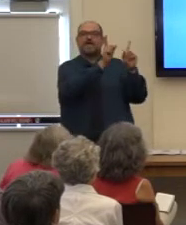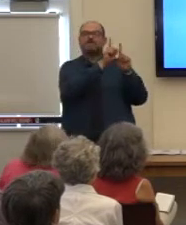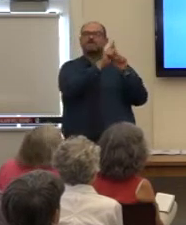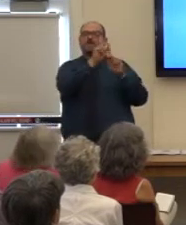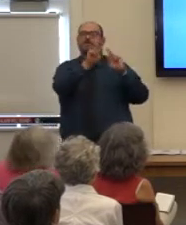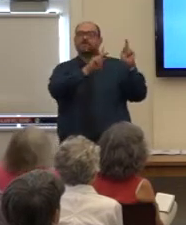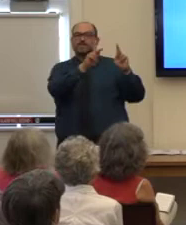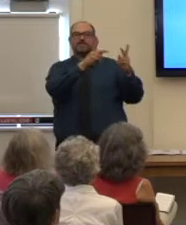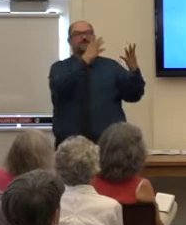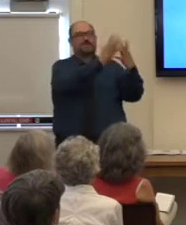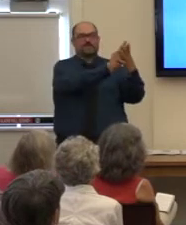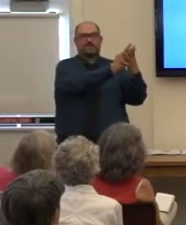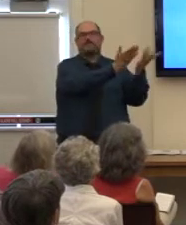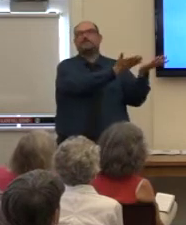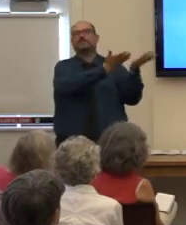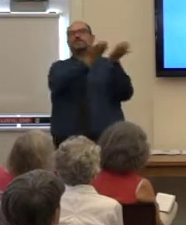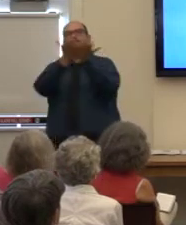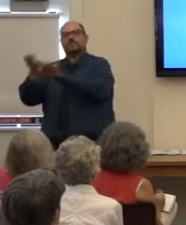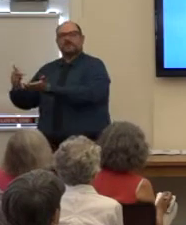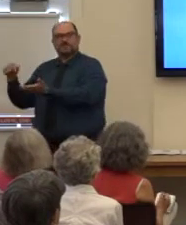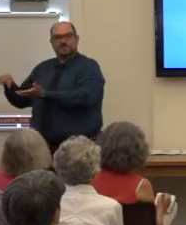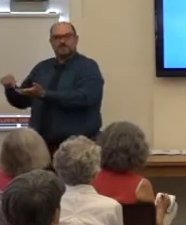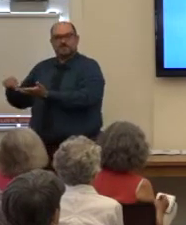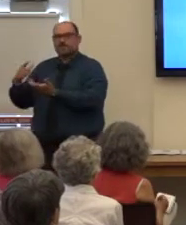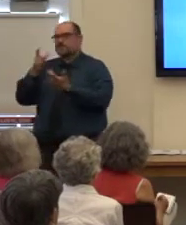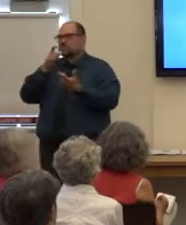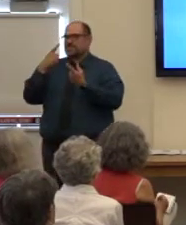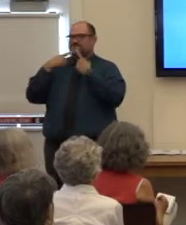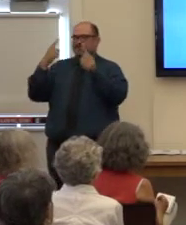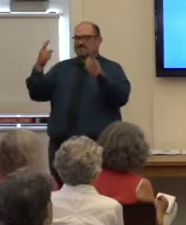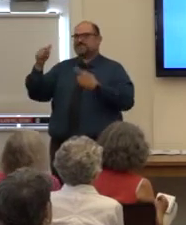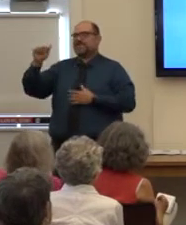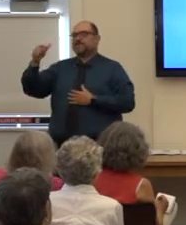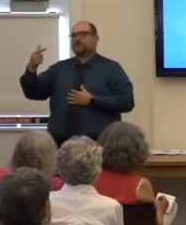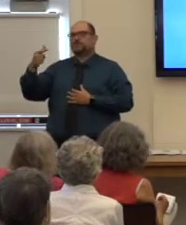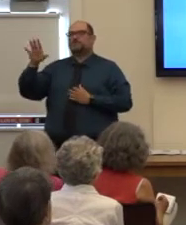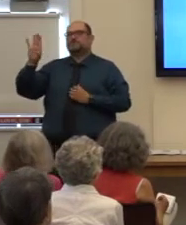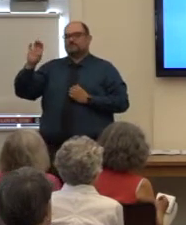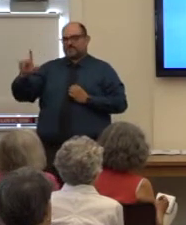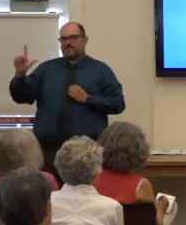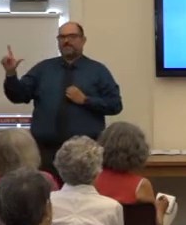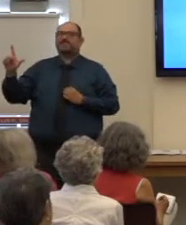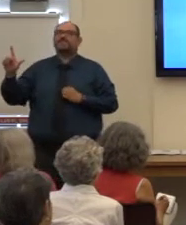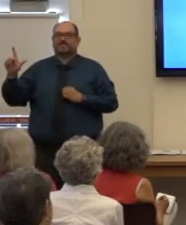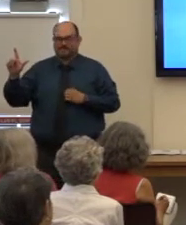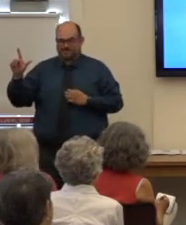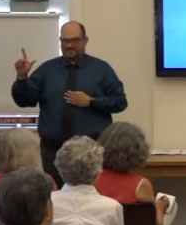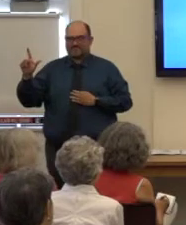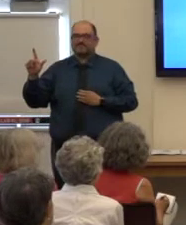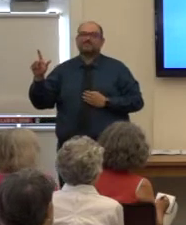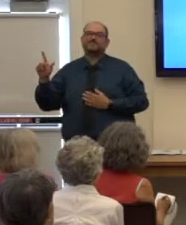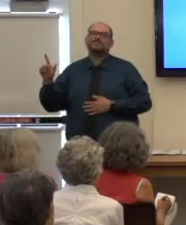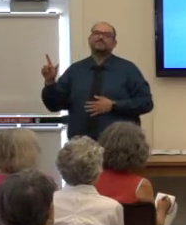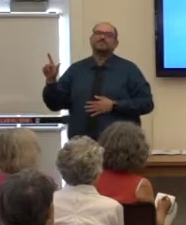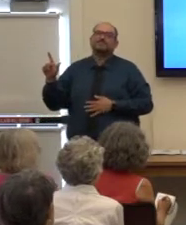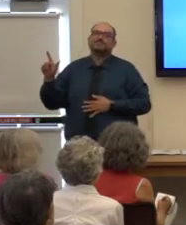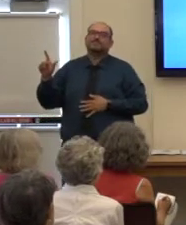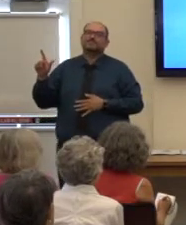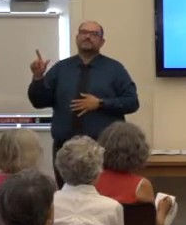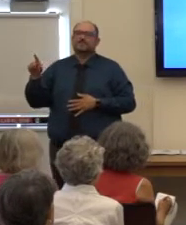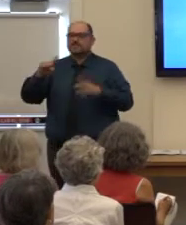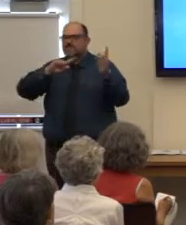being Alexander Graham Bell, who came in the 1880s attempting to understand why the deaf population in